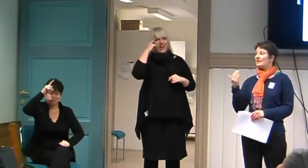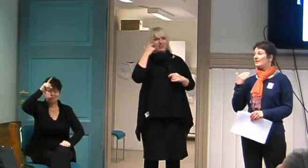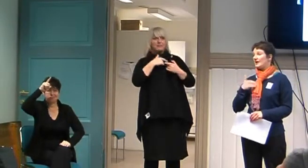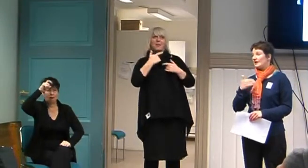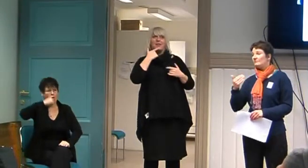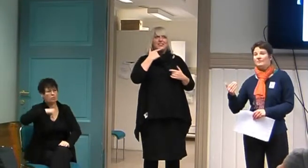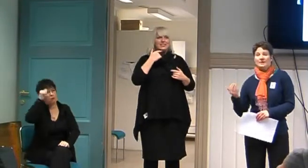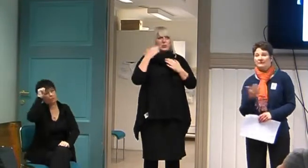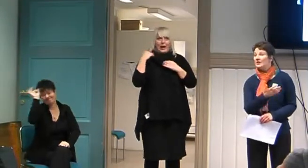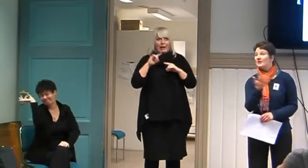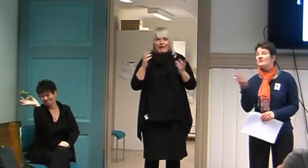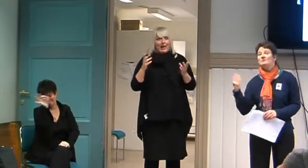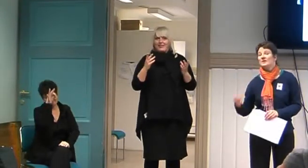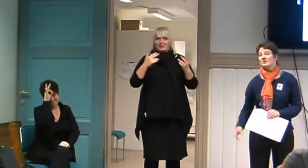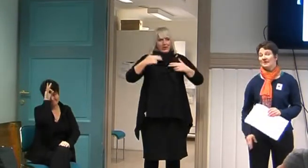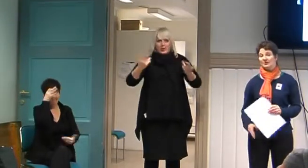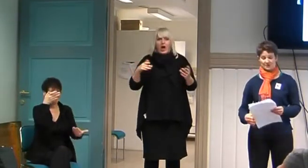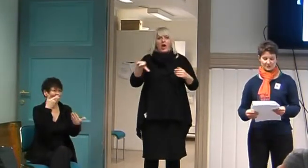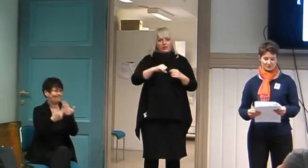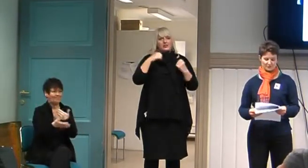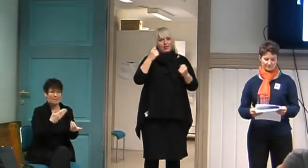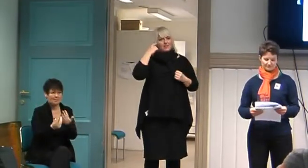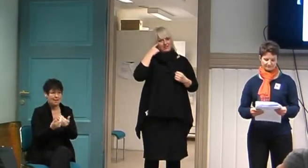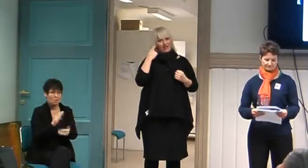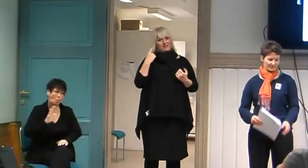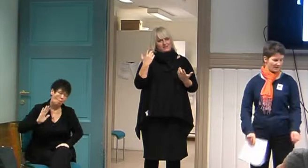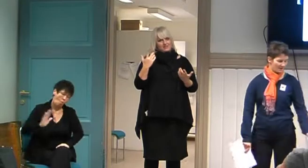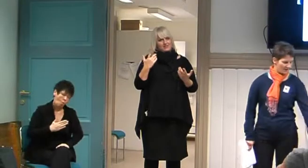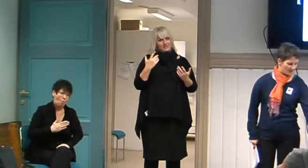whether they have learned much about it at school.